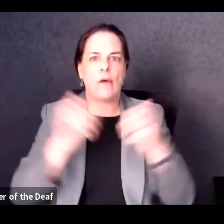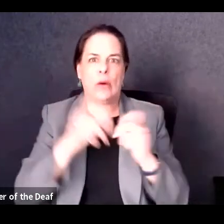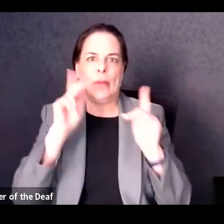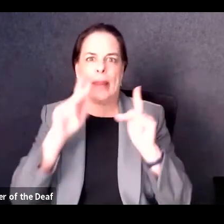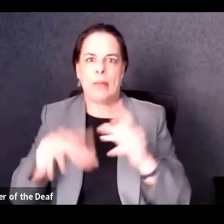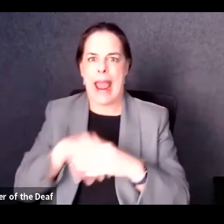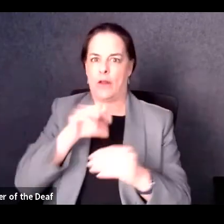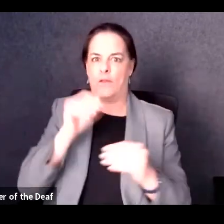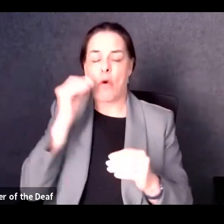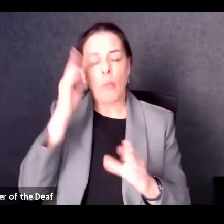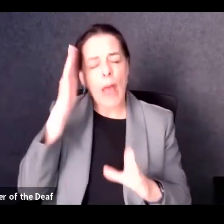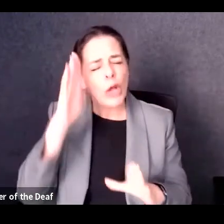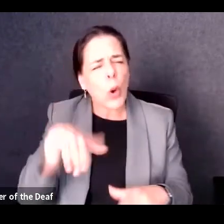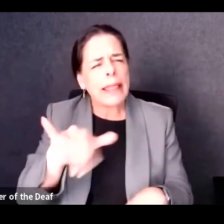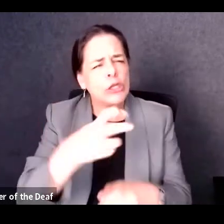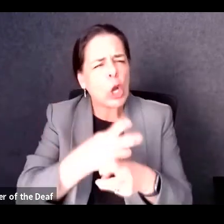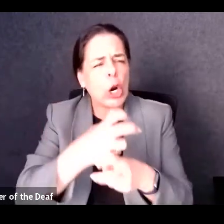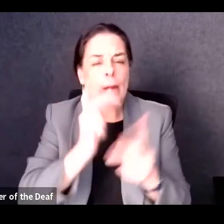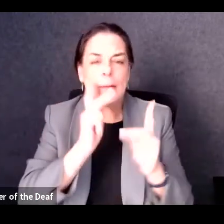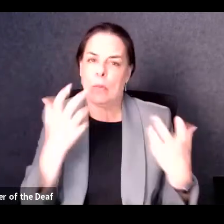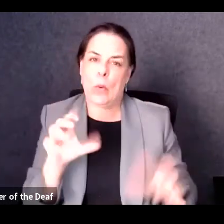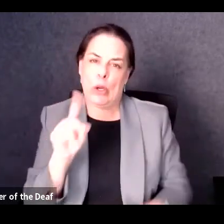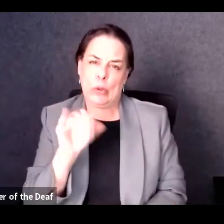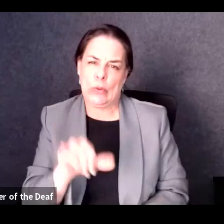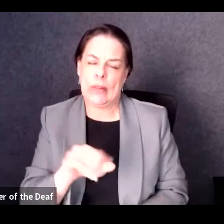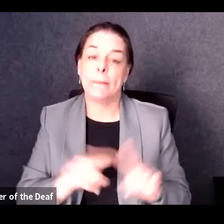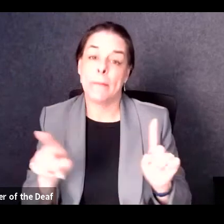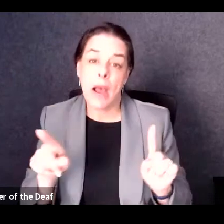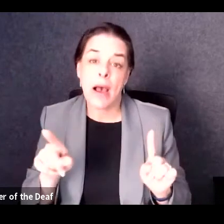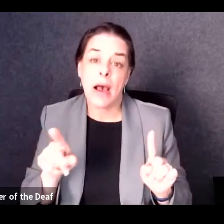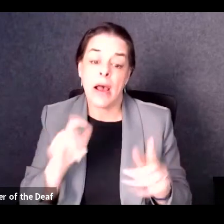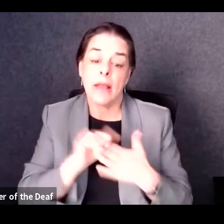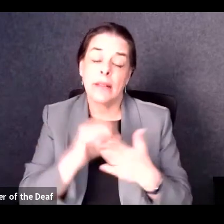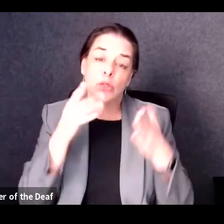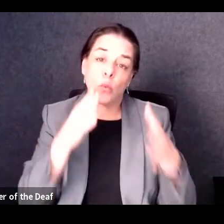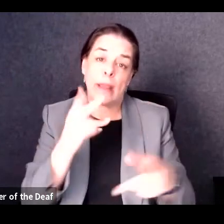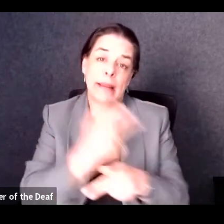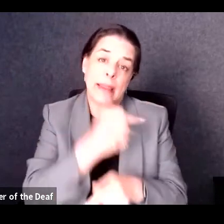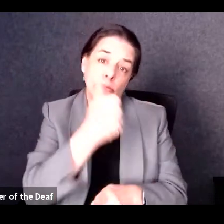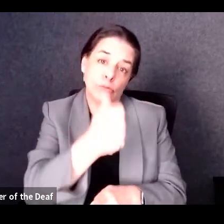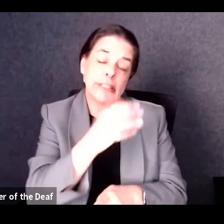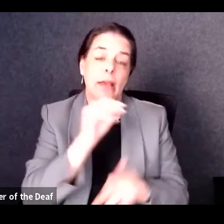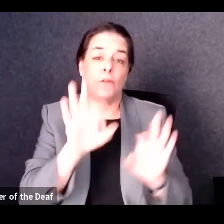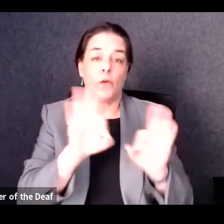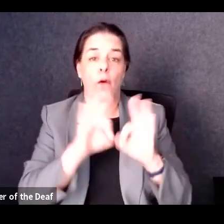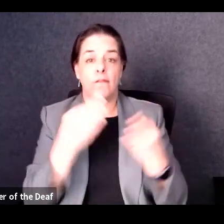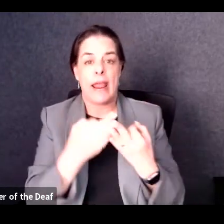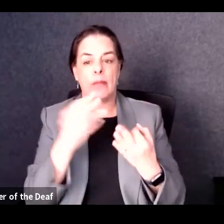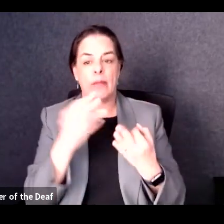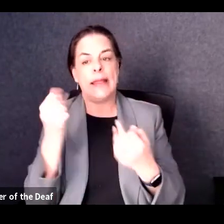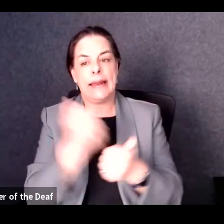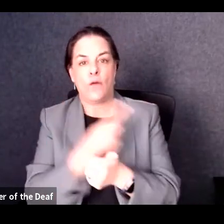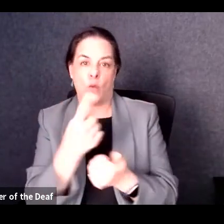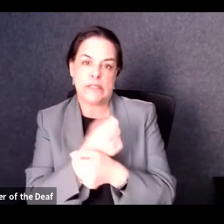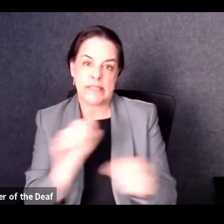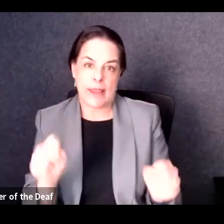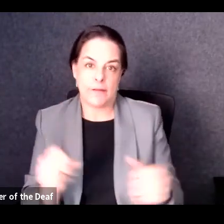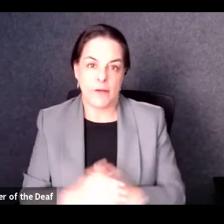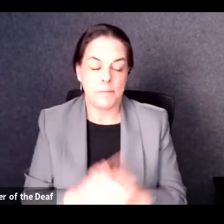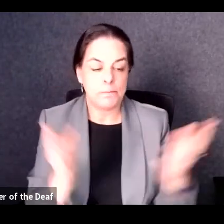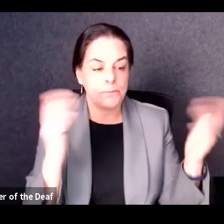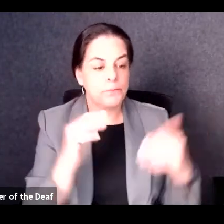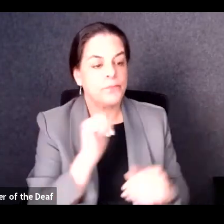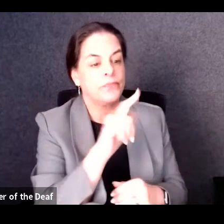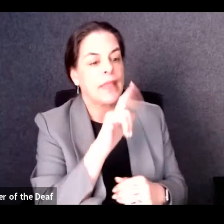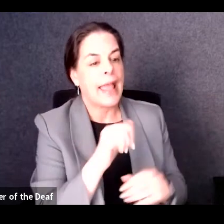And I know that's hard to do. People don't want to do that. But that's a way to keep yourself and your family and your loved ones safe. From Allie